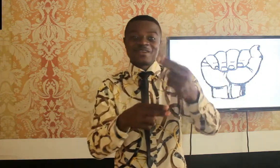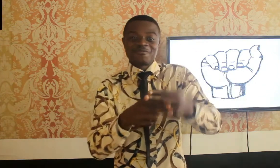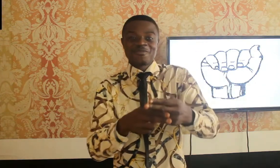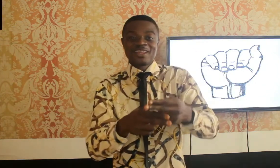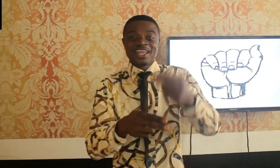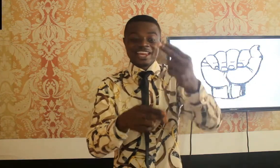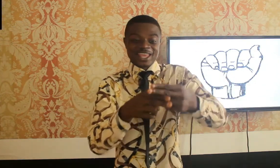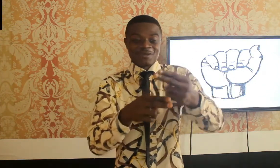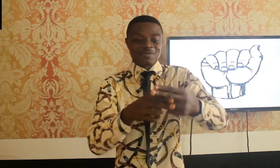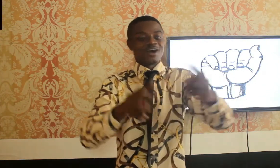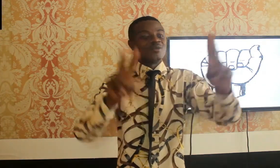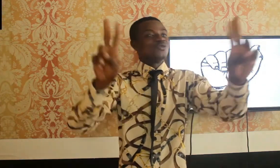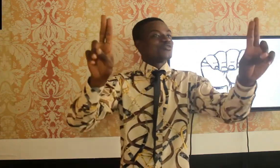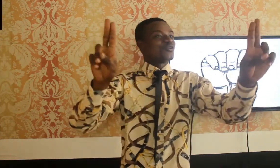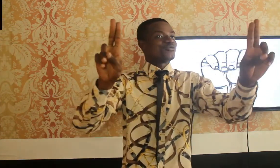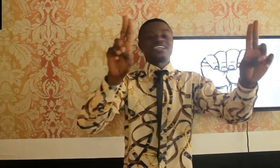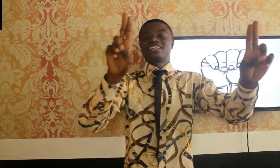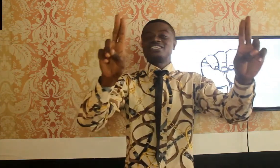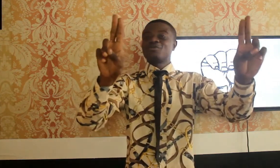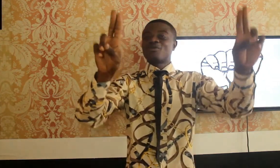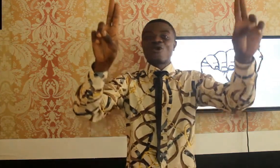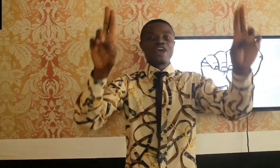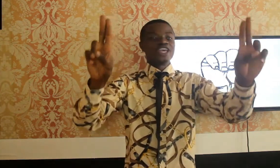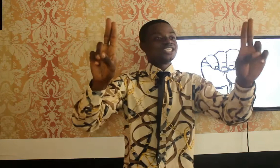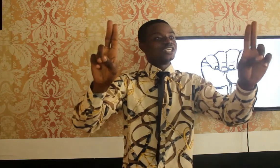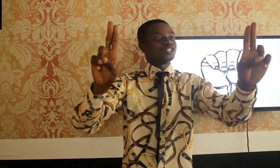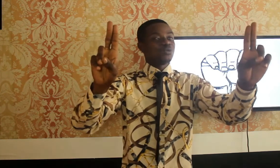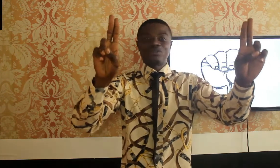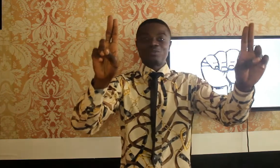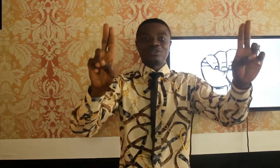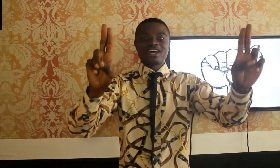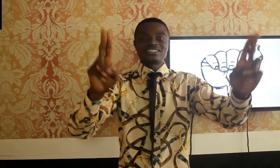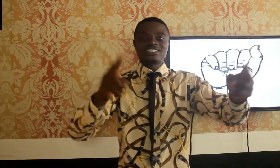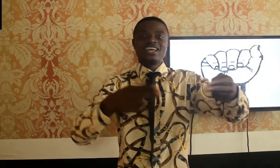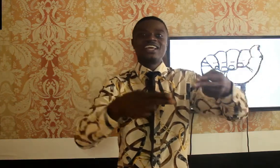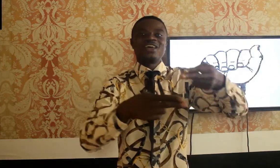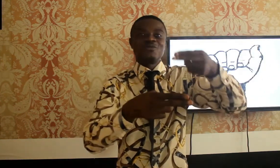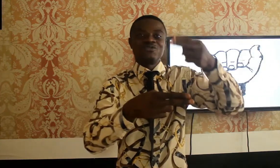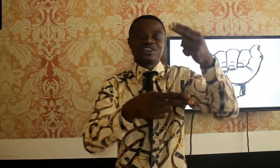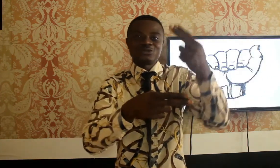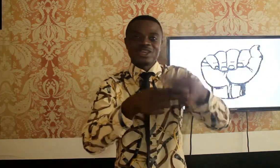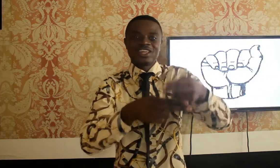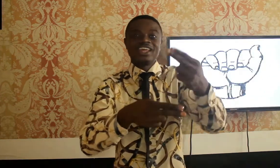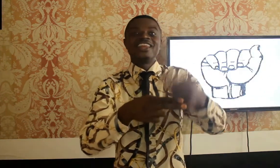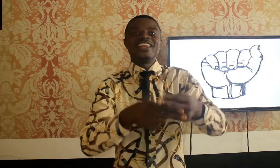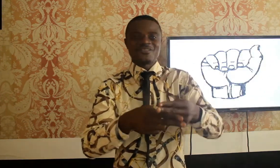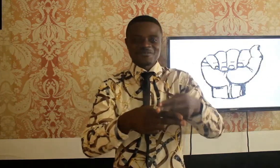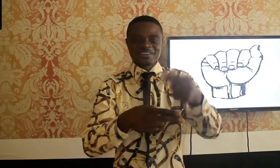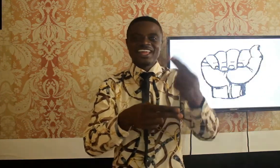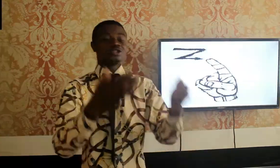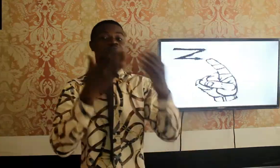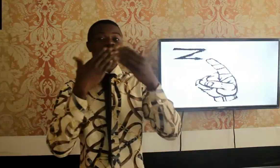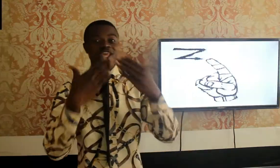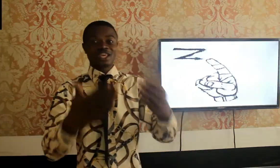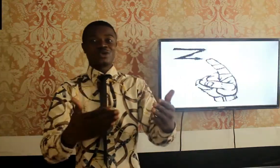name. You form flat handshake or H handshake with both hands. Then you move it this way. Name. So thank